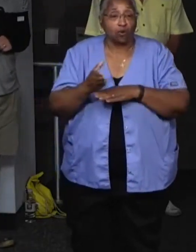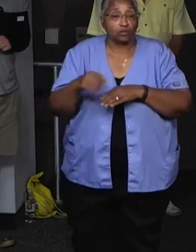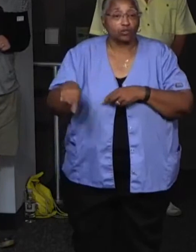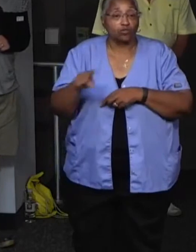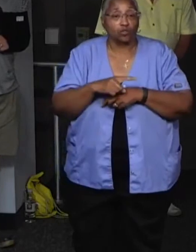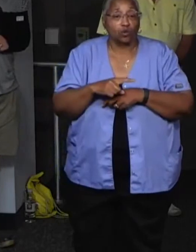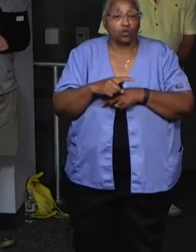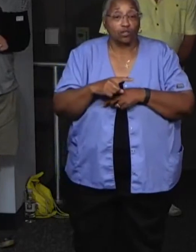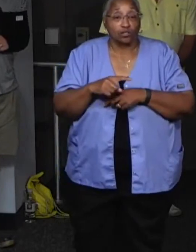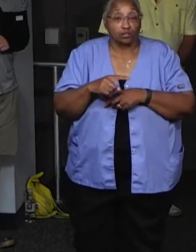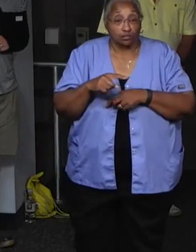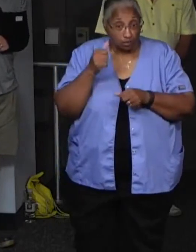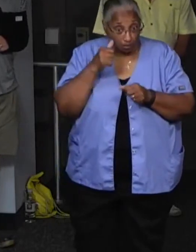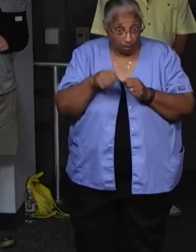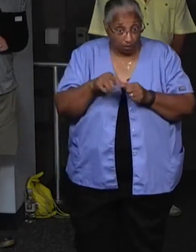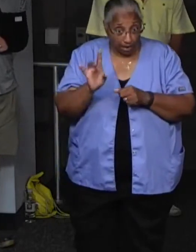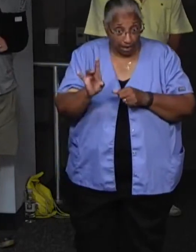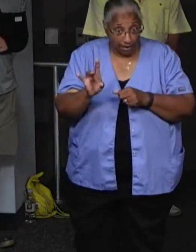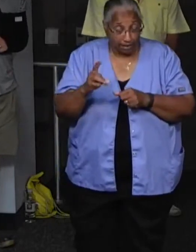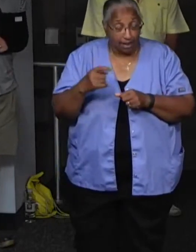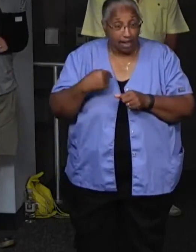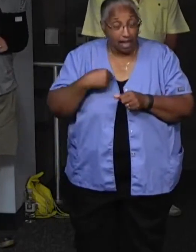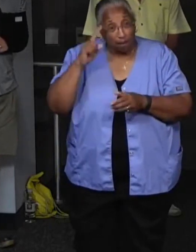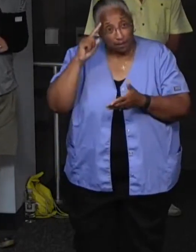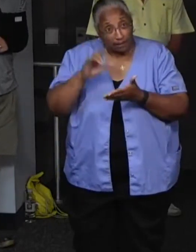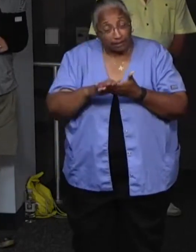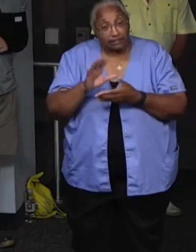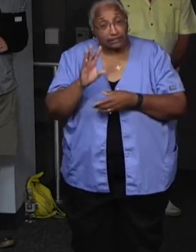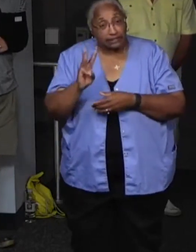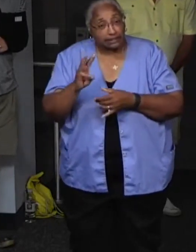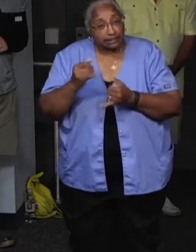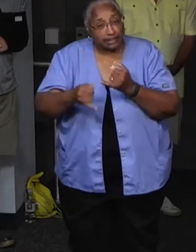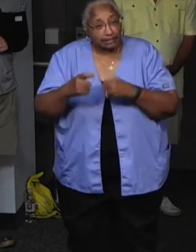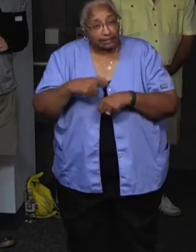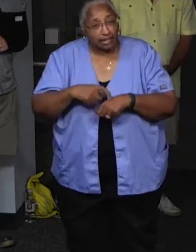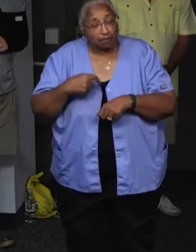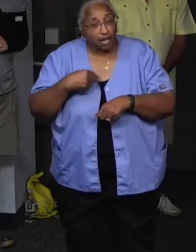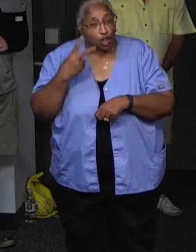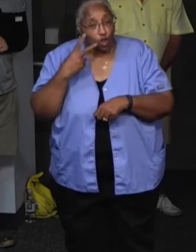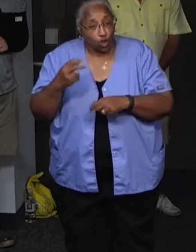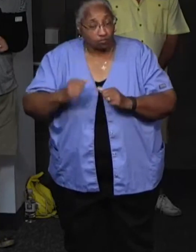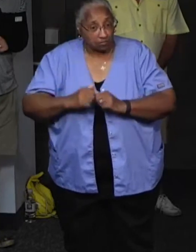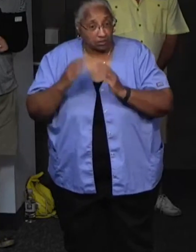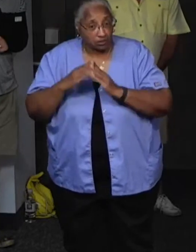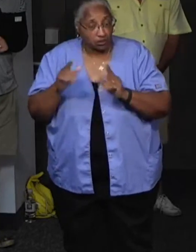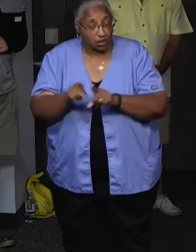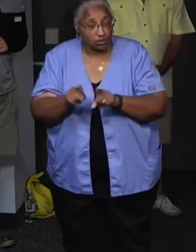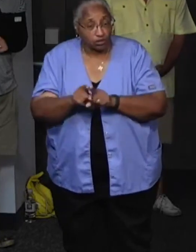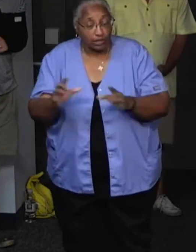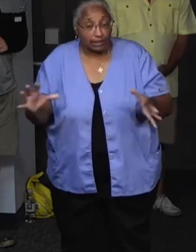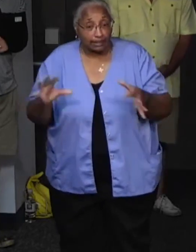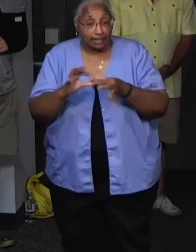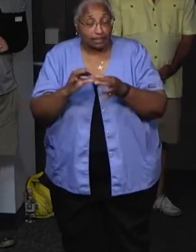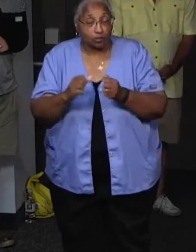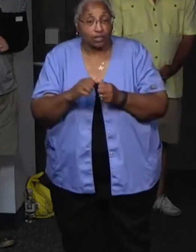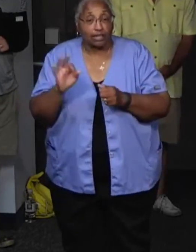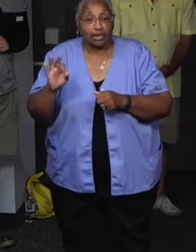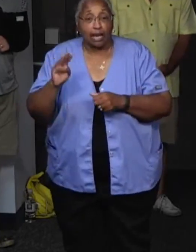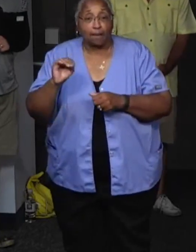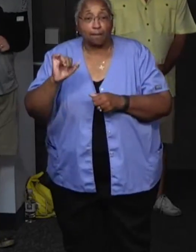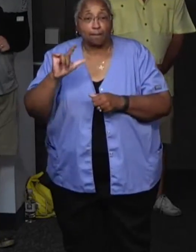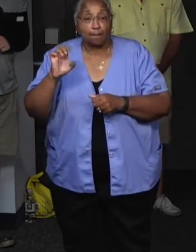were 8 of them, right? I believe it was 6 the last I looked, restored. We also have connected to 9 Mile Unit